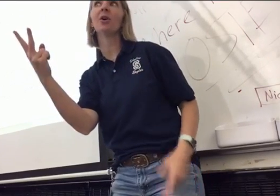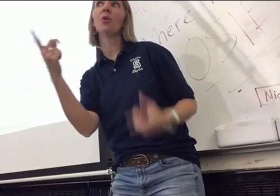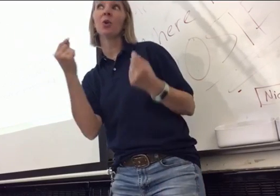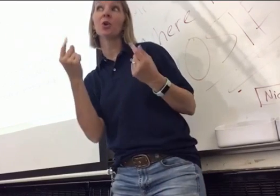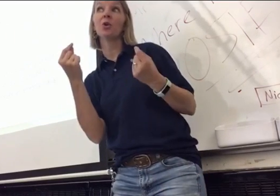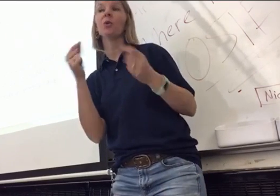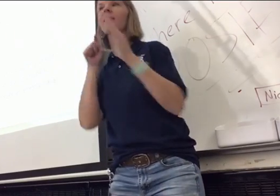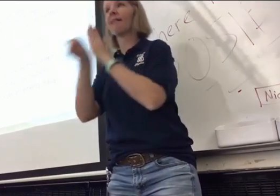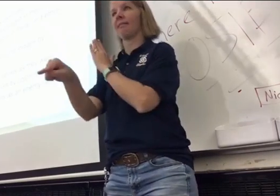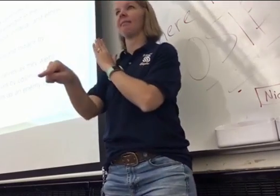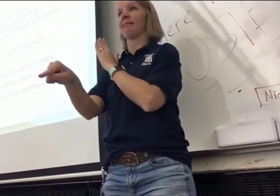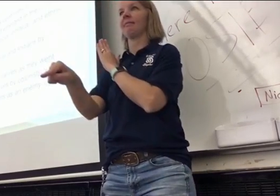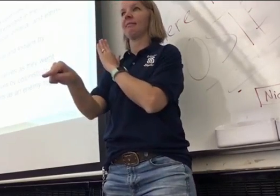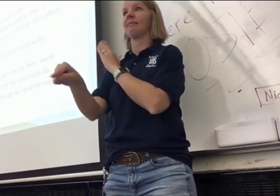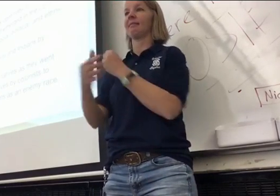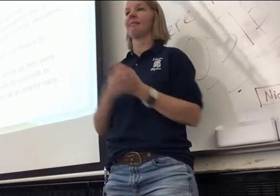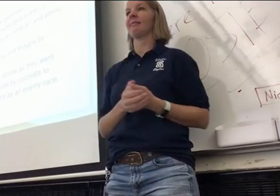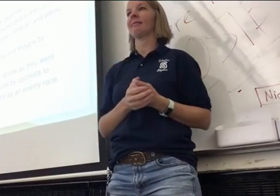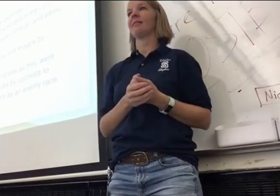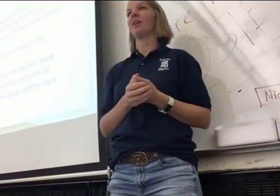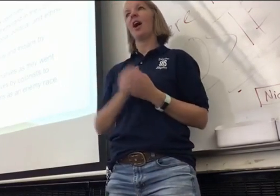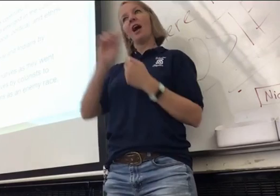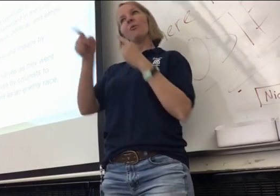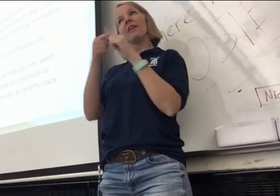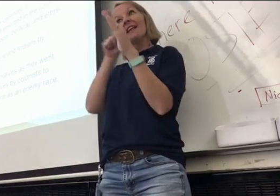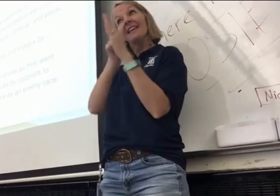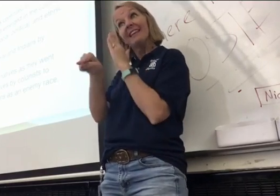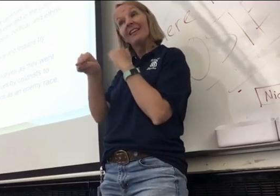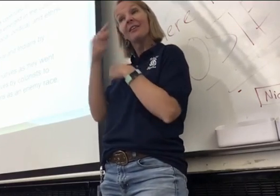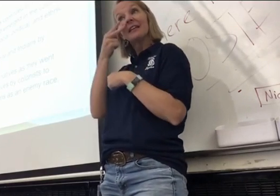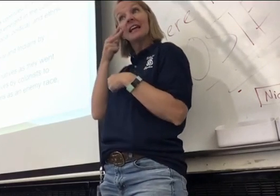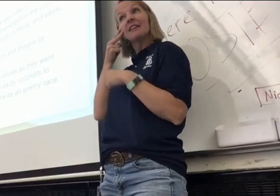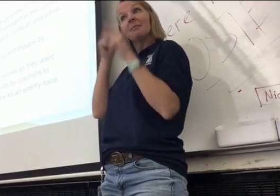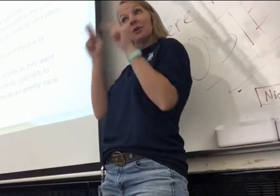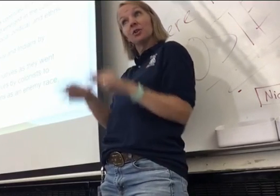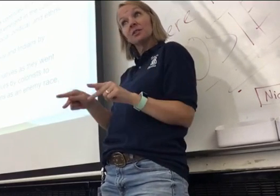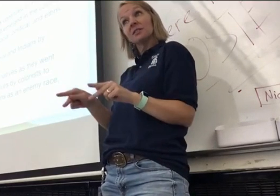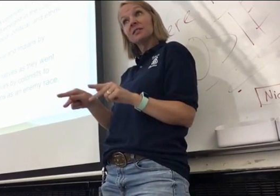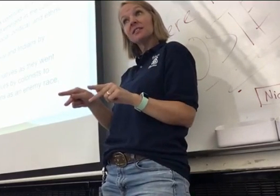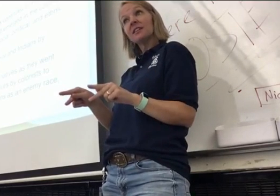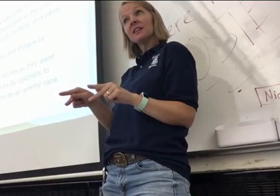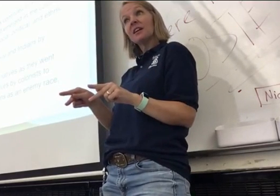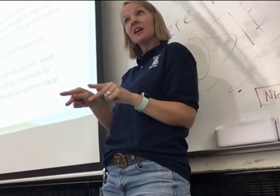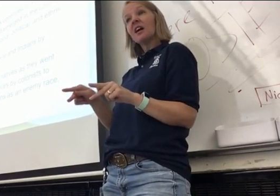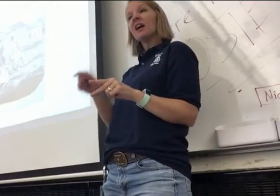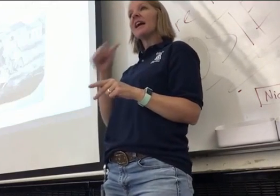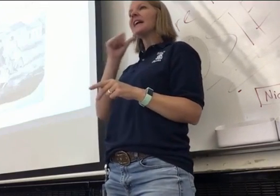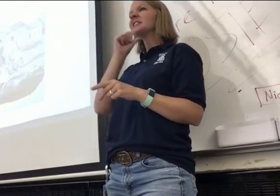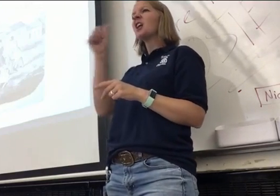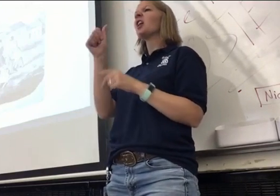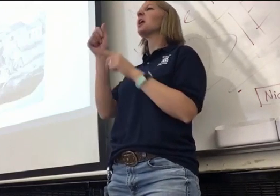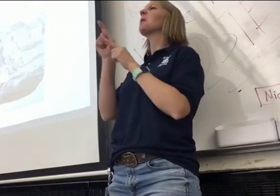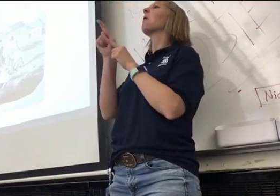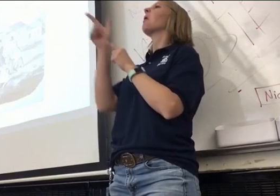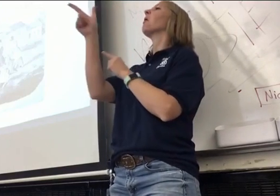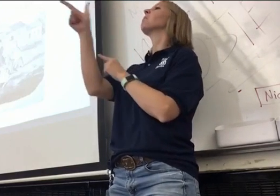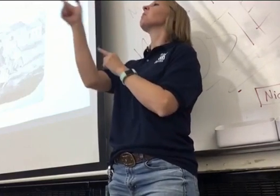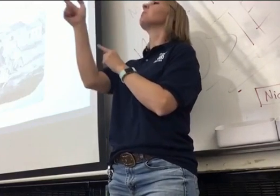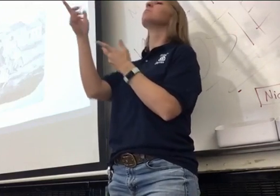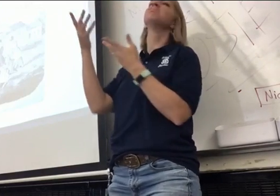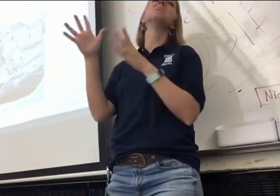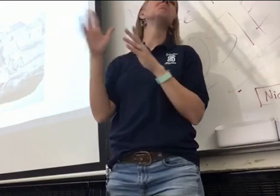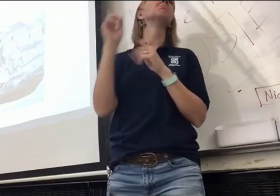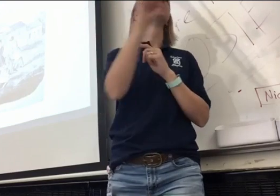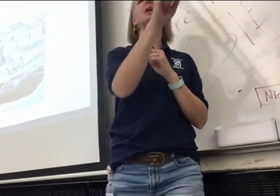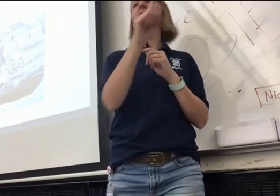are going to kill. And when they kill them, they're not just doing it from a shot far away and moving on.